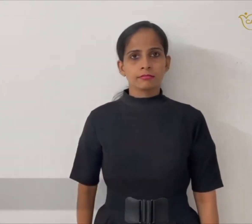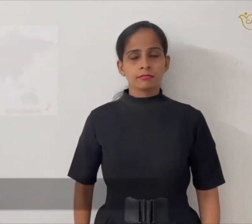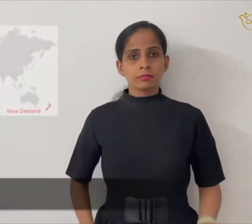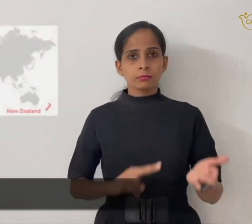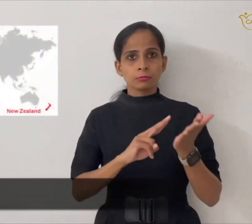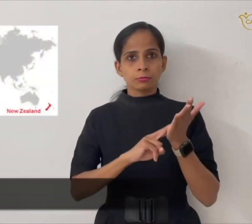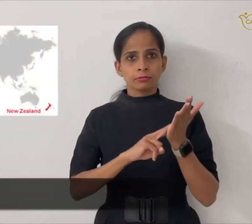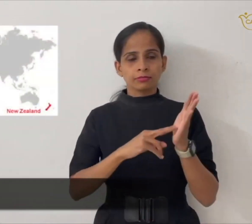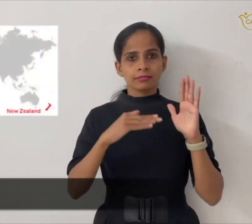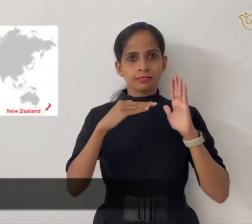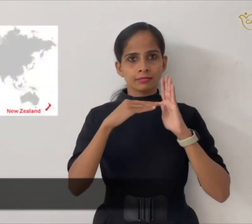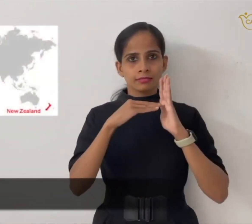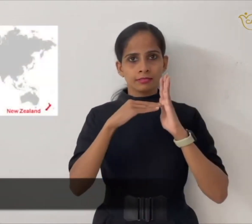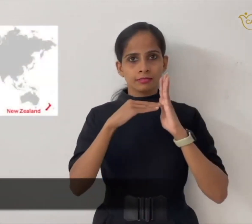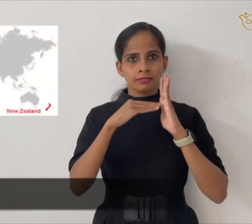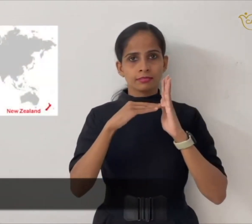New Zealand,